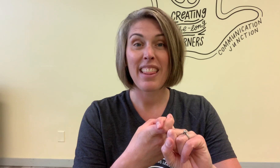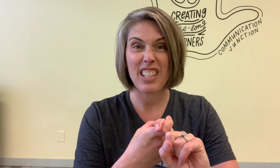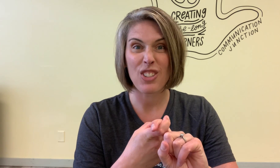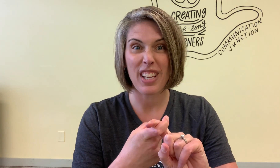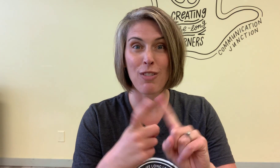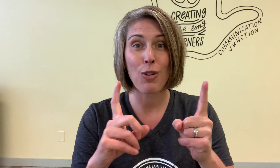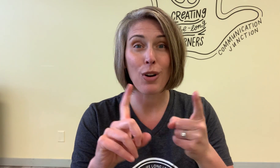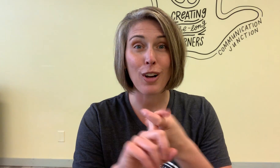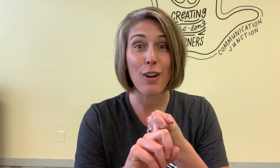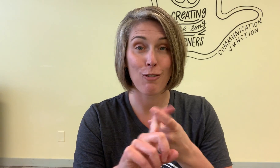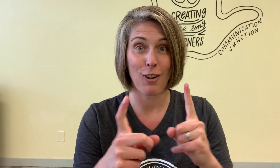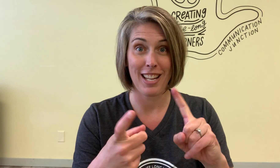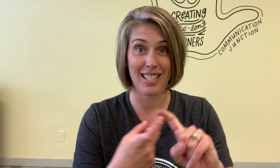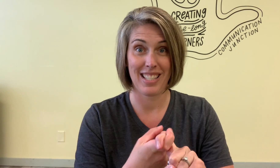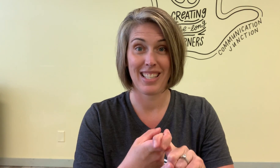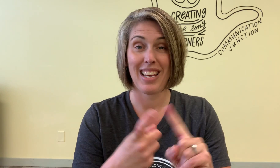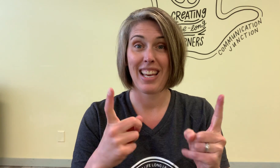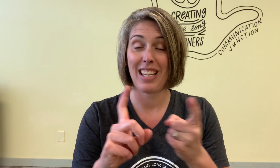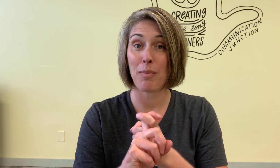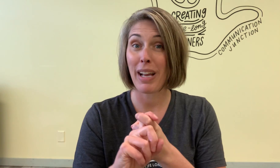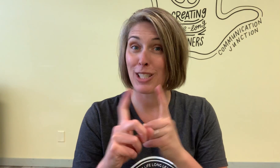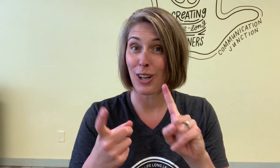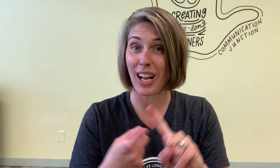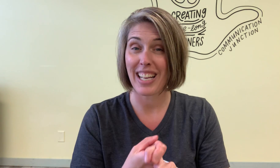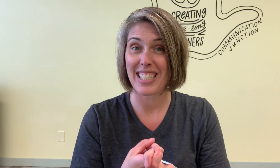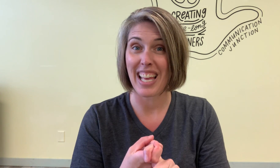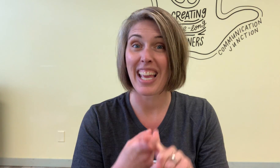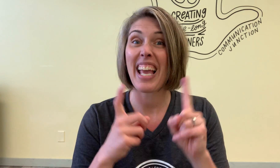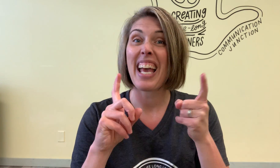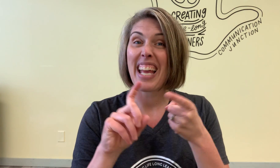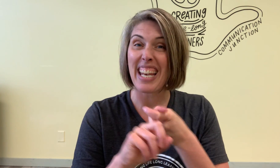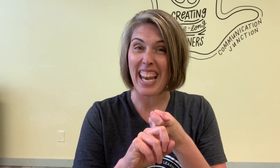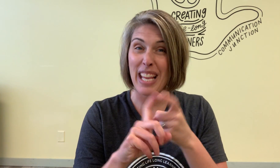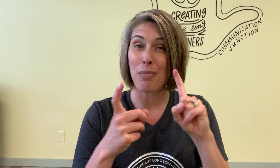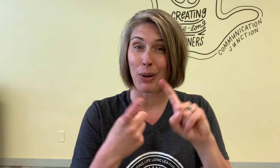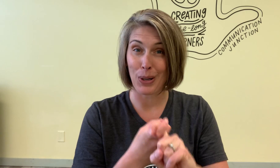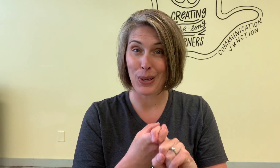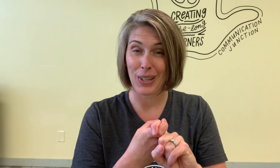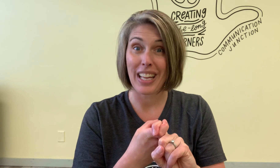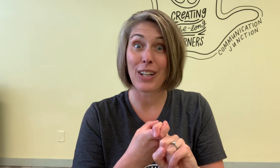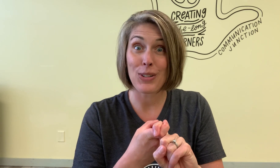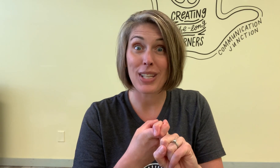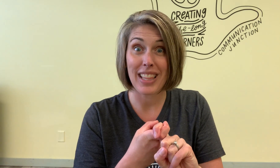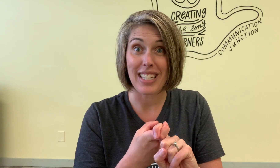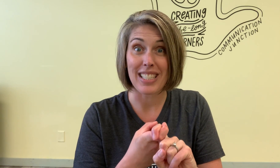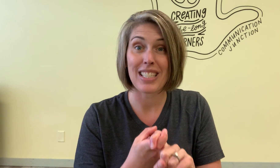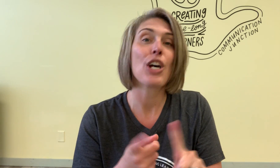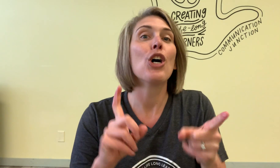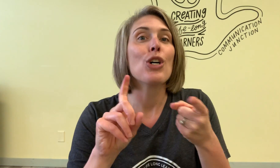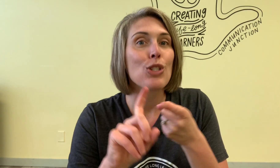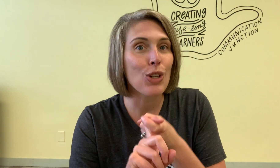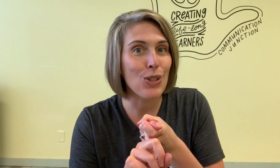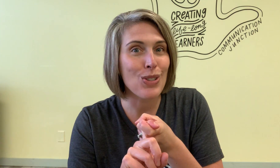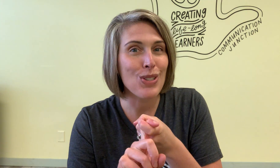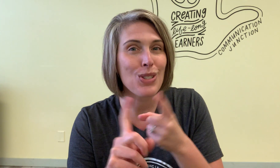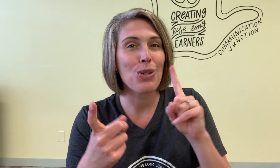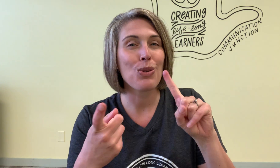That's our sign for friend. And in my song, I say neighbor. And it goes like this. Turn to